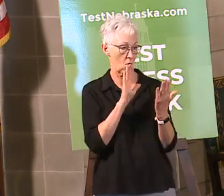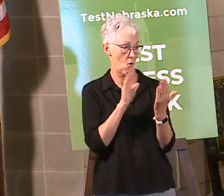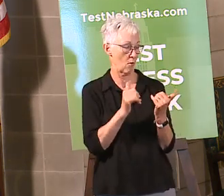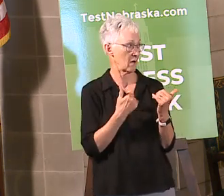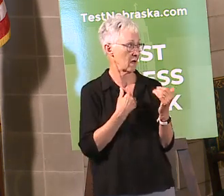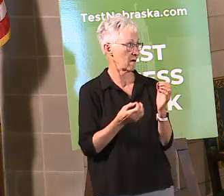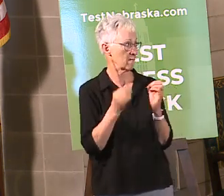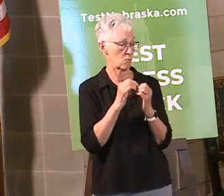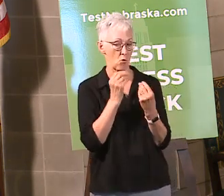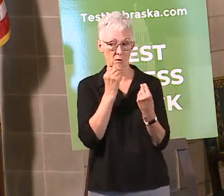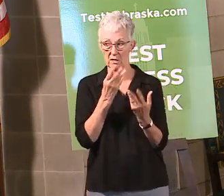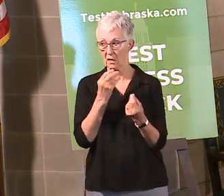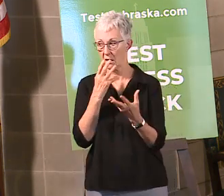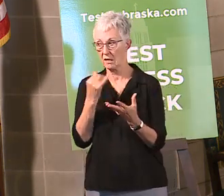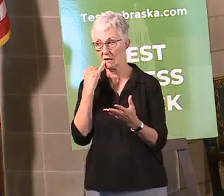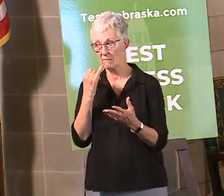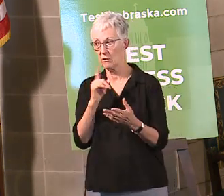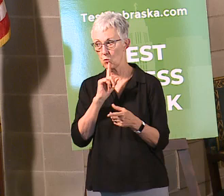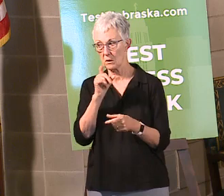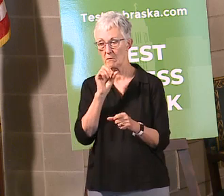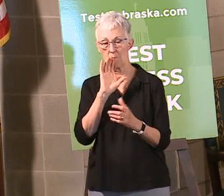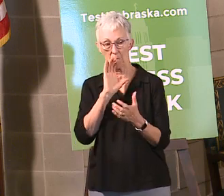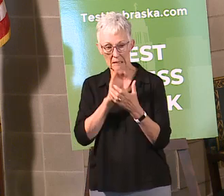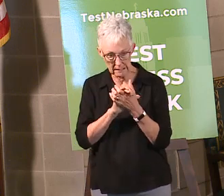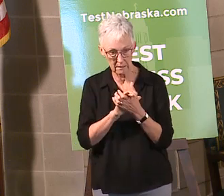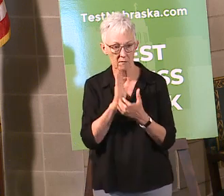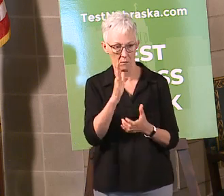government or somebody if they actually believe that's going to happen.